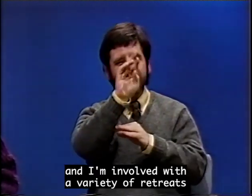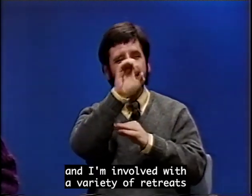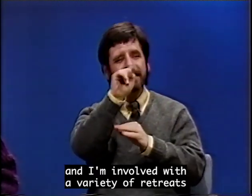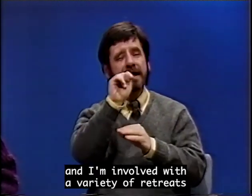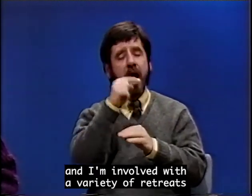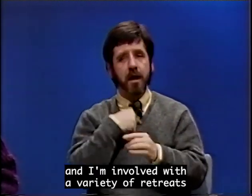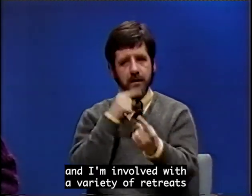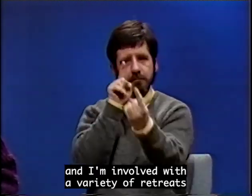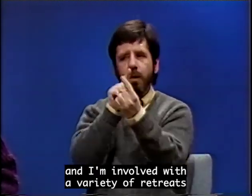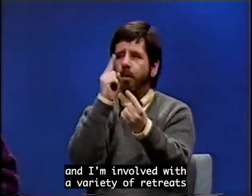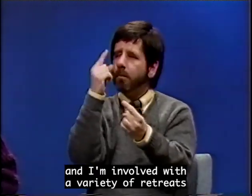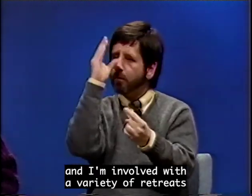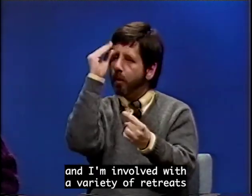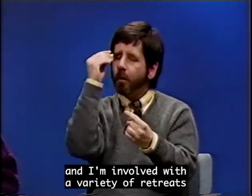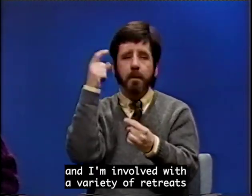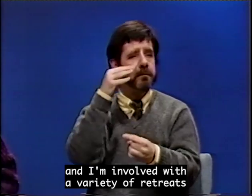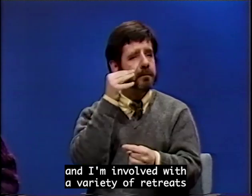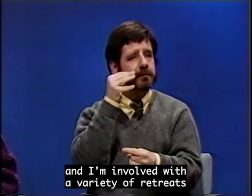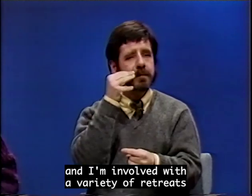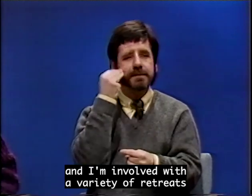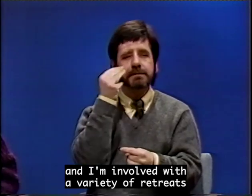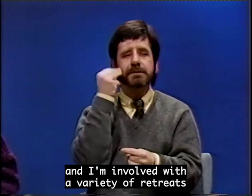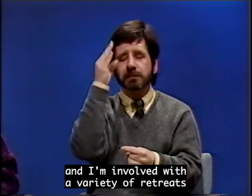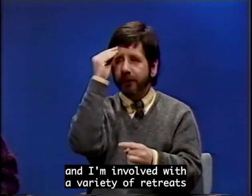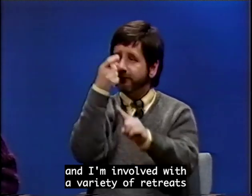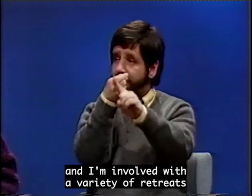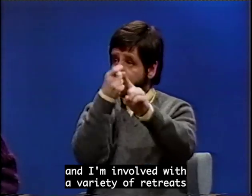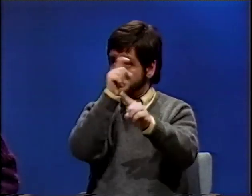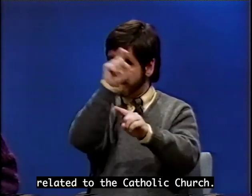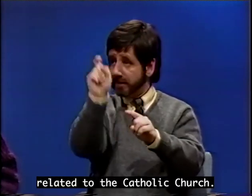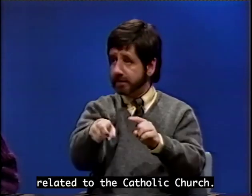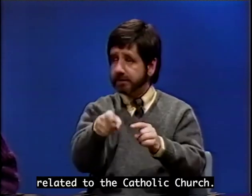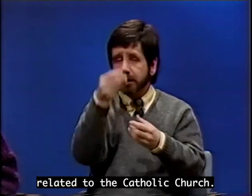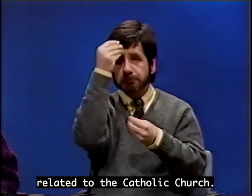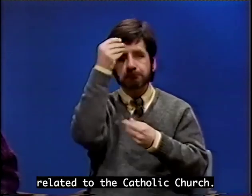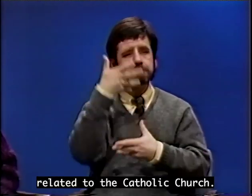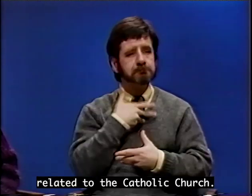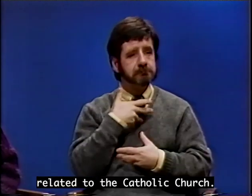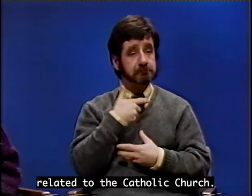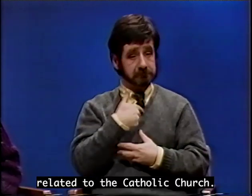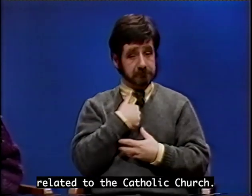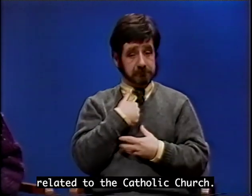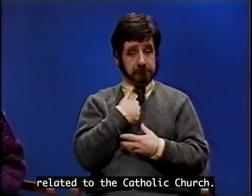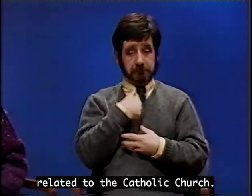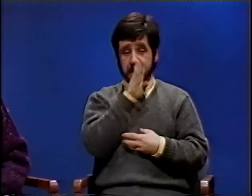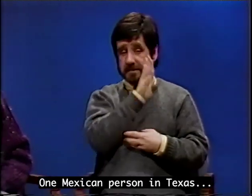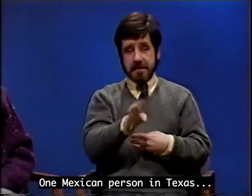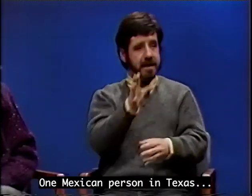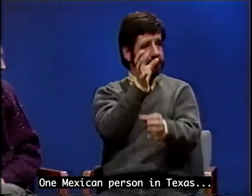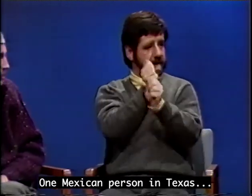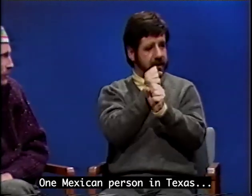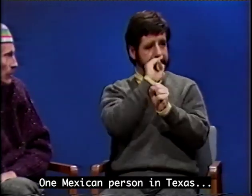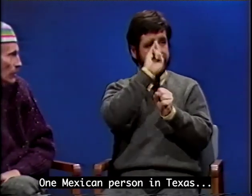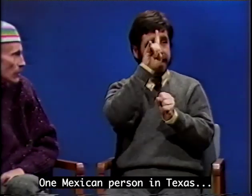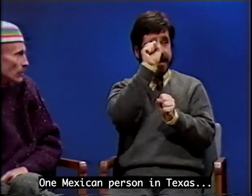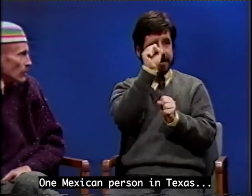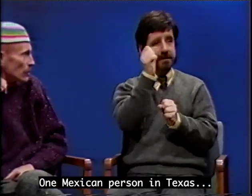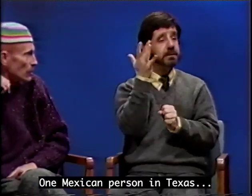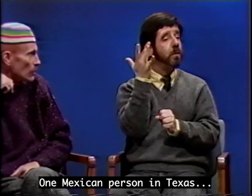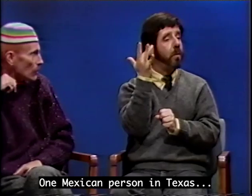and am involved with a variety of retreats related to the Catholic Church. One Mexican person